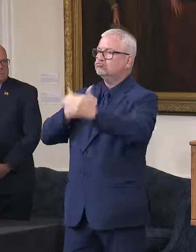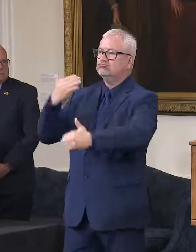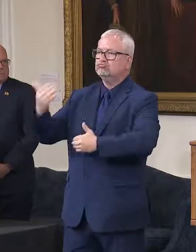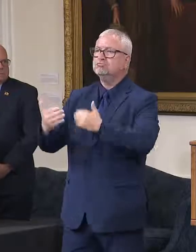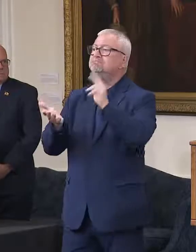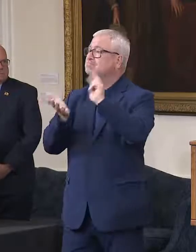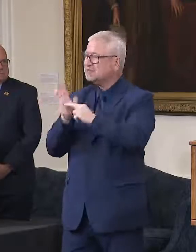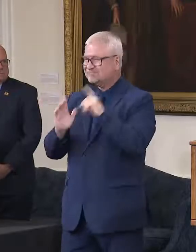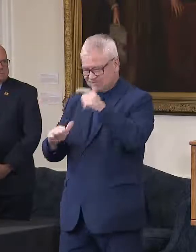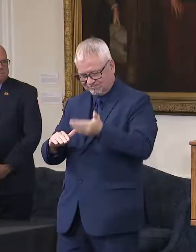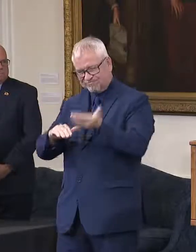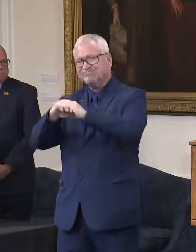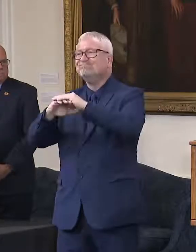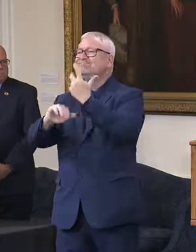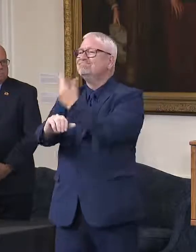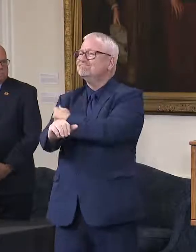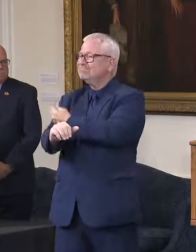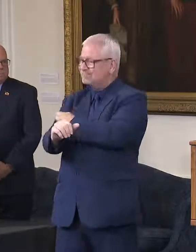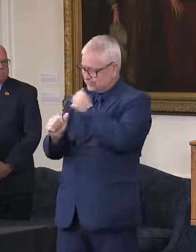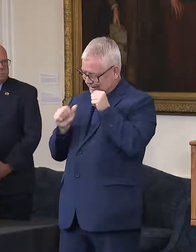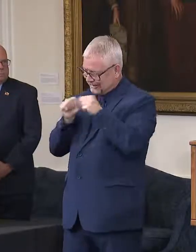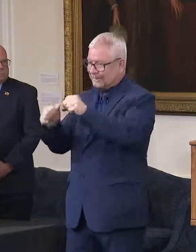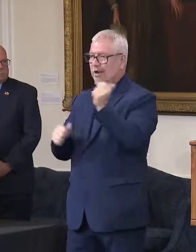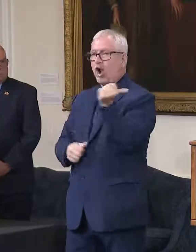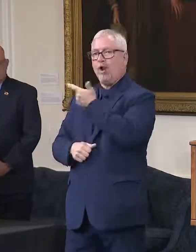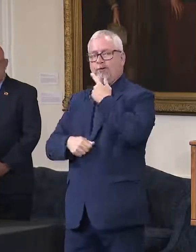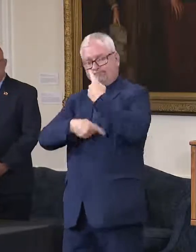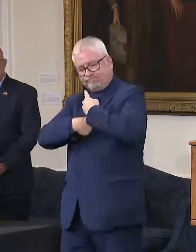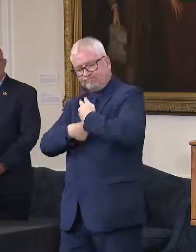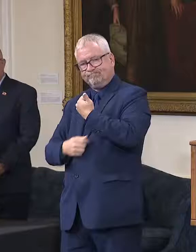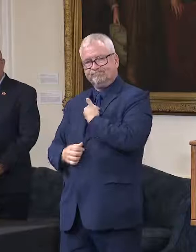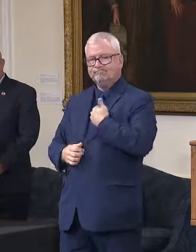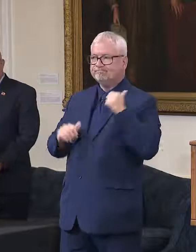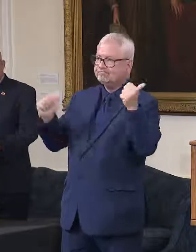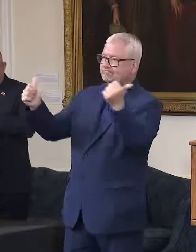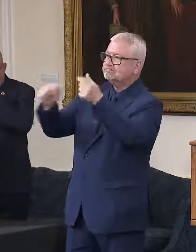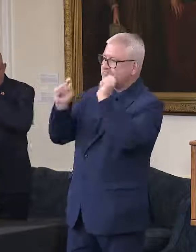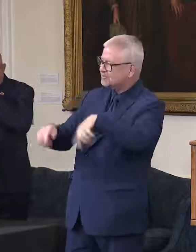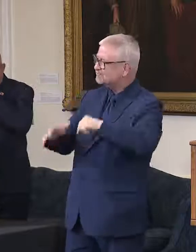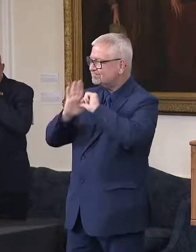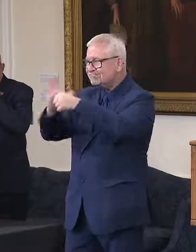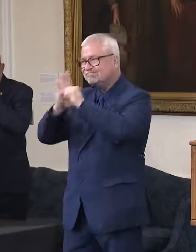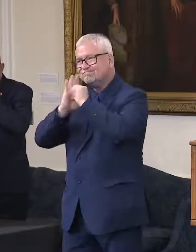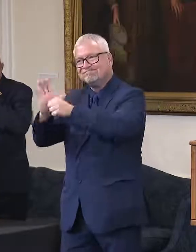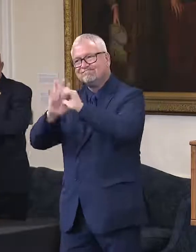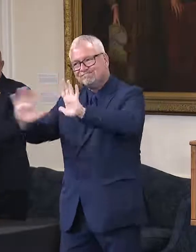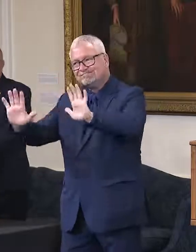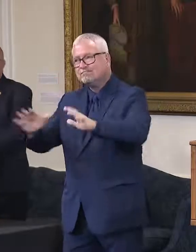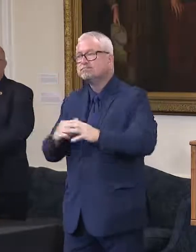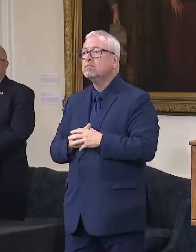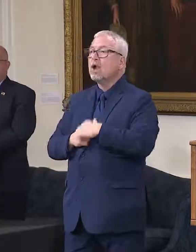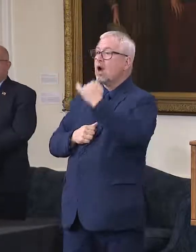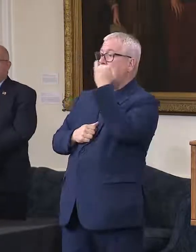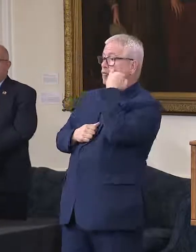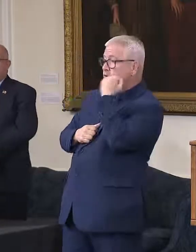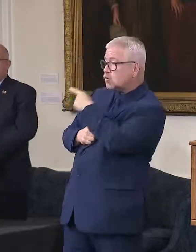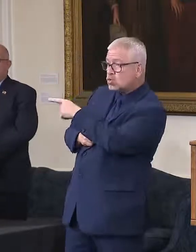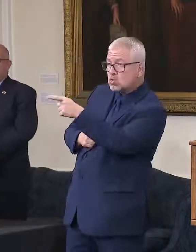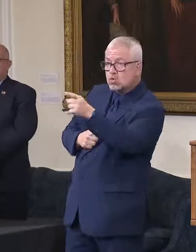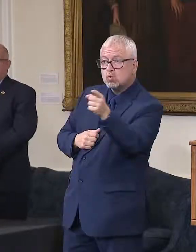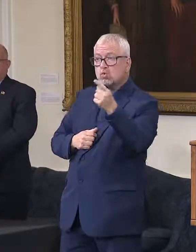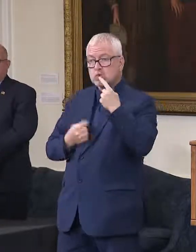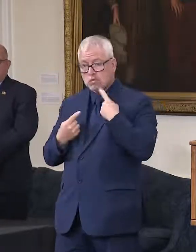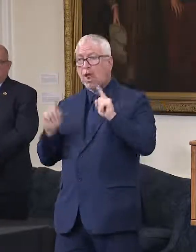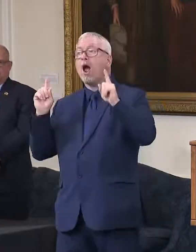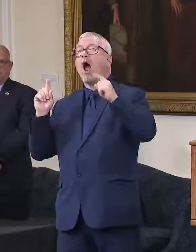them. I want to emphasize that if you are one of the 1.3 million